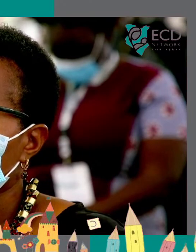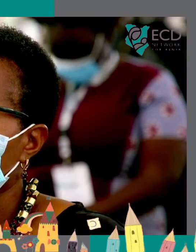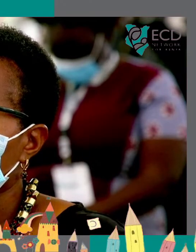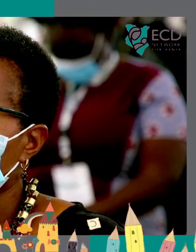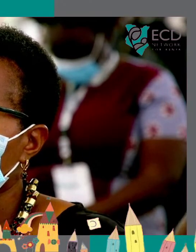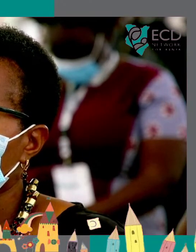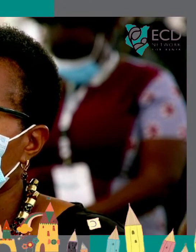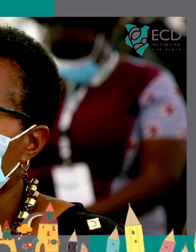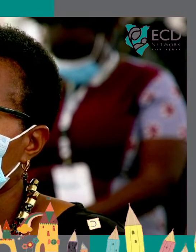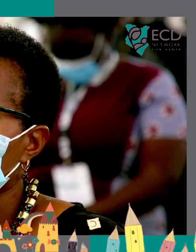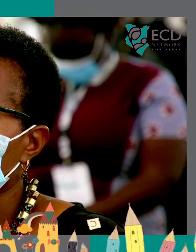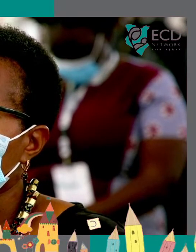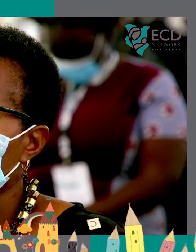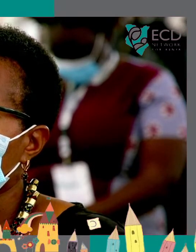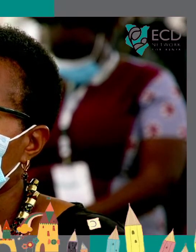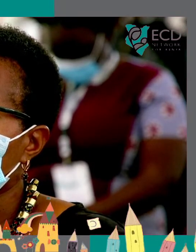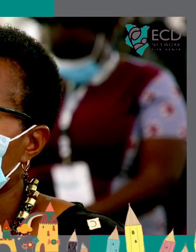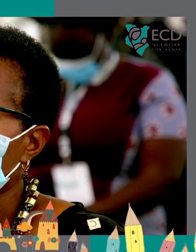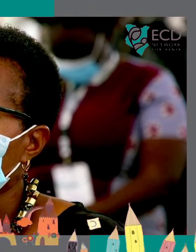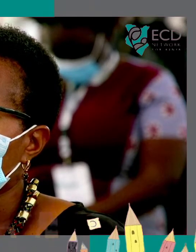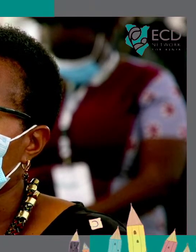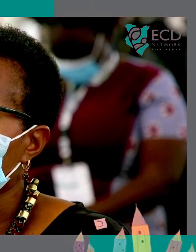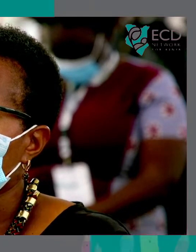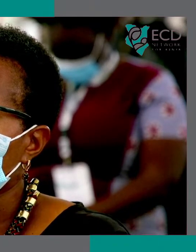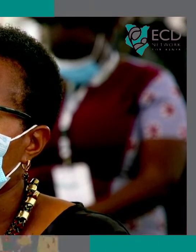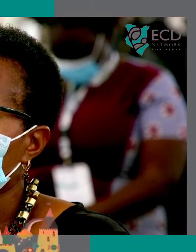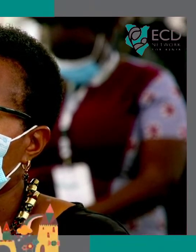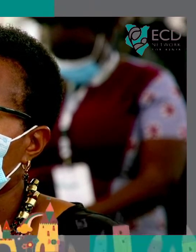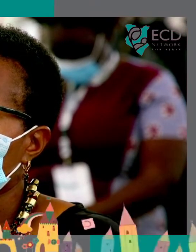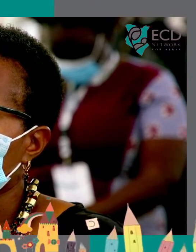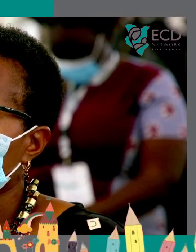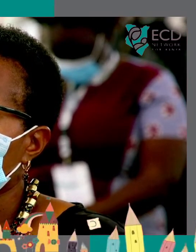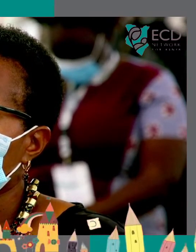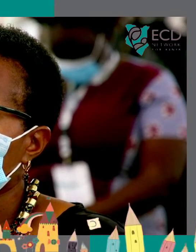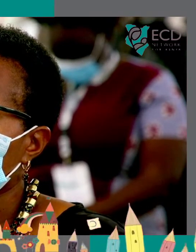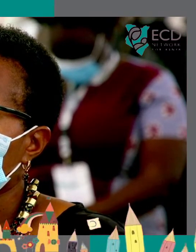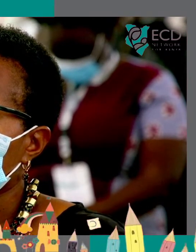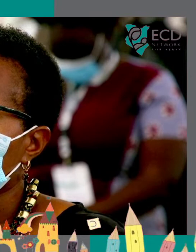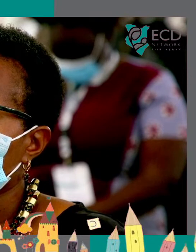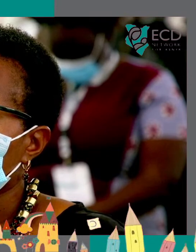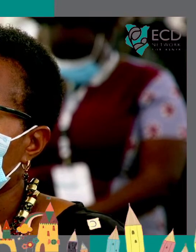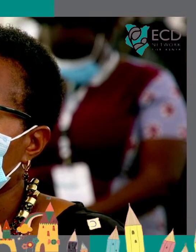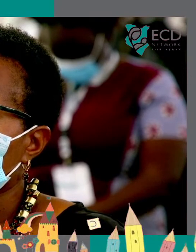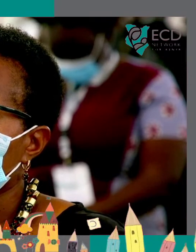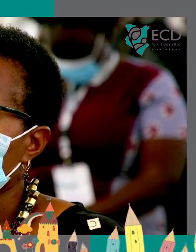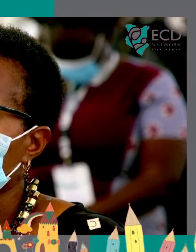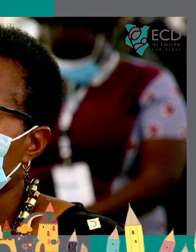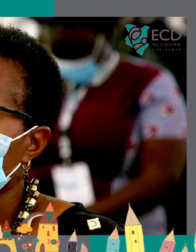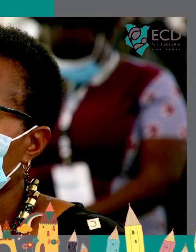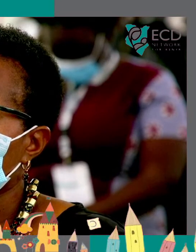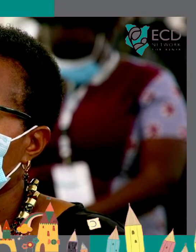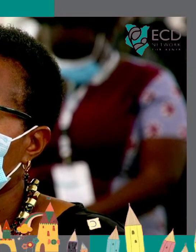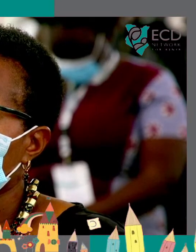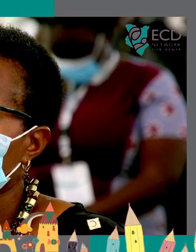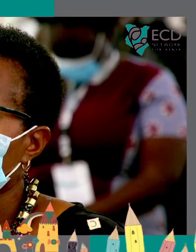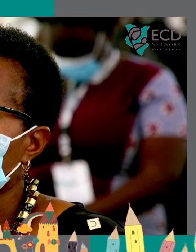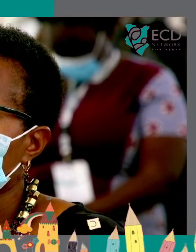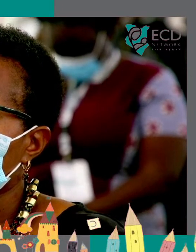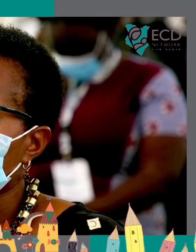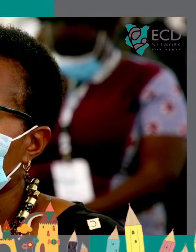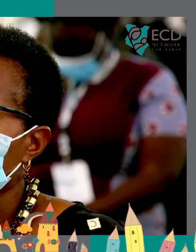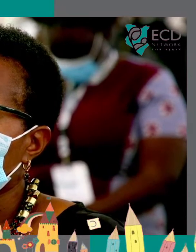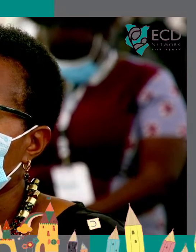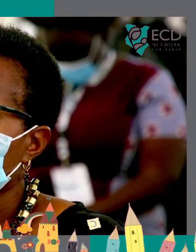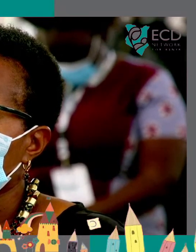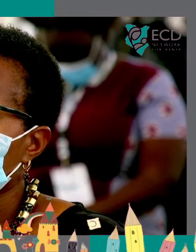household. In our African setting, if you go to someone's household and you knock, they welcome you in. You're supposed to go